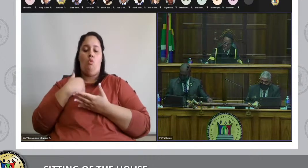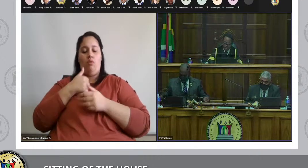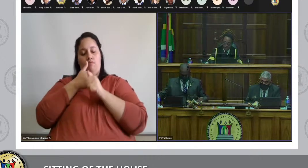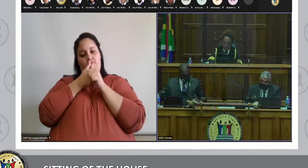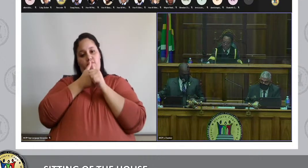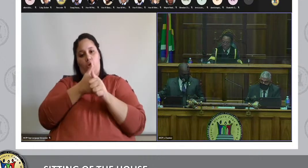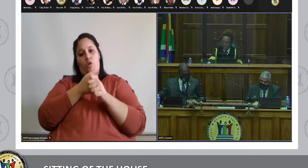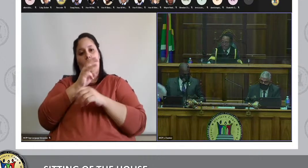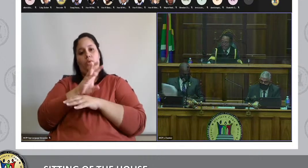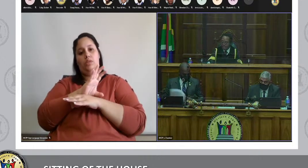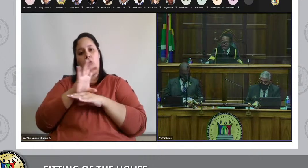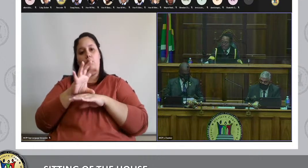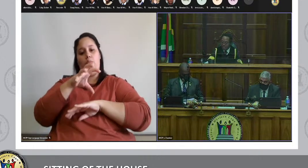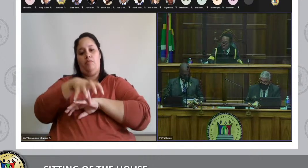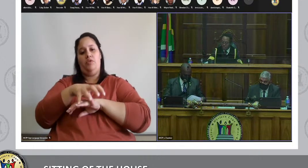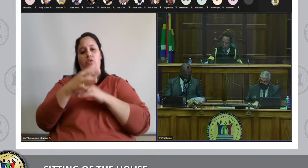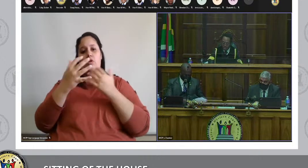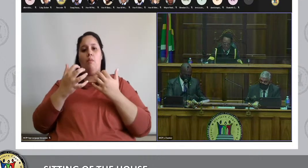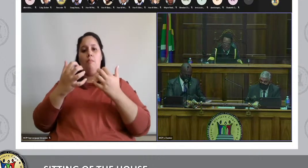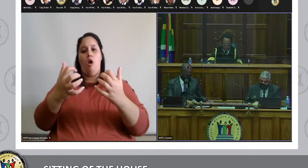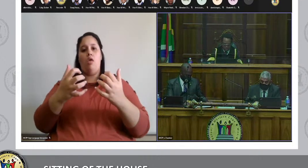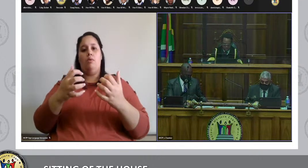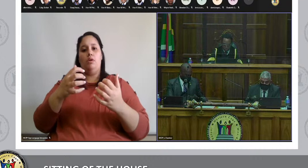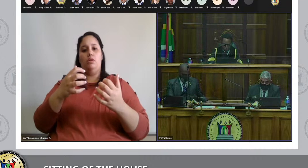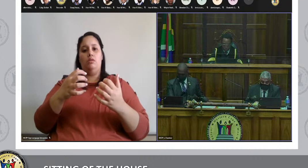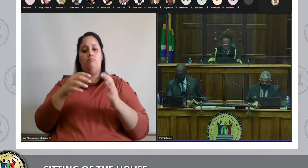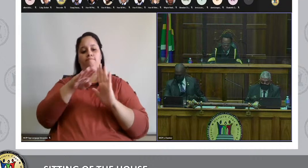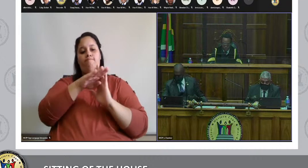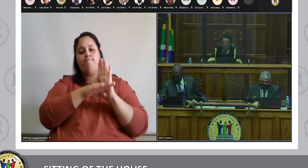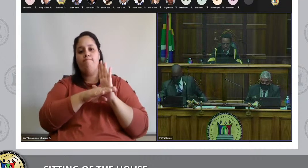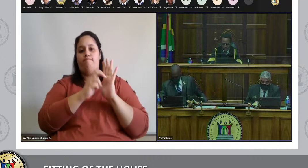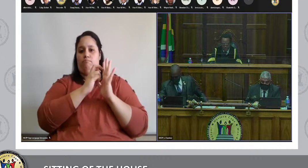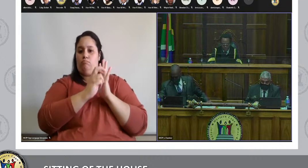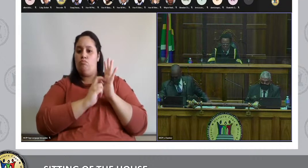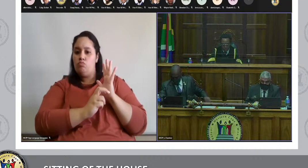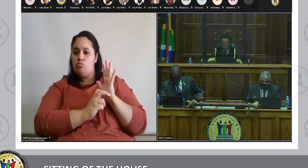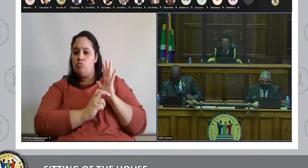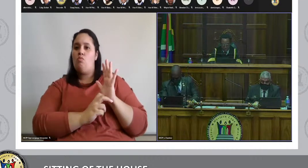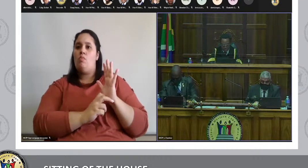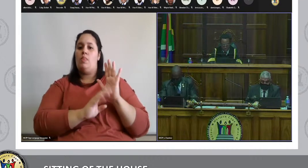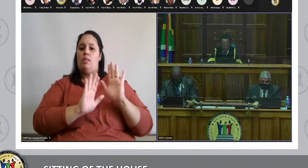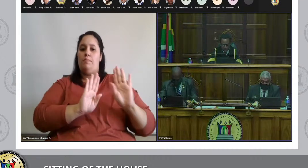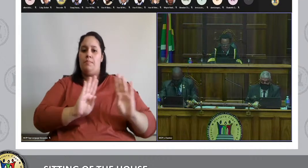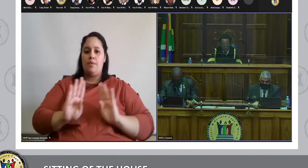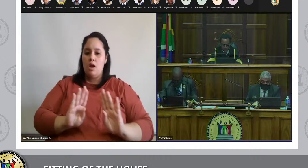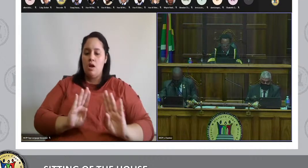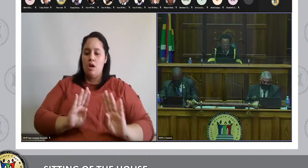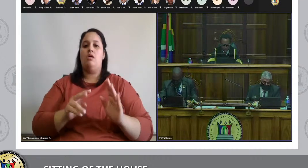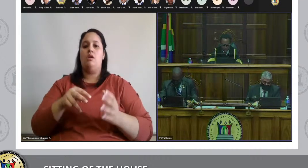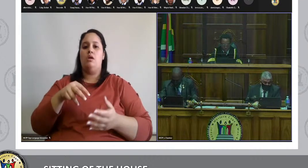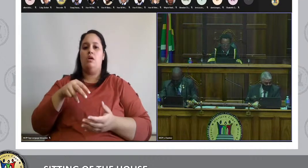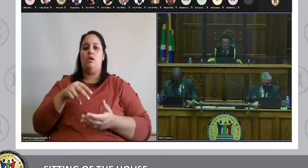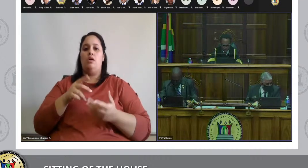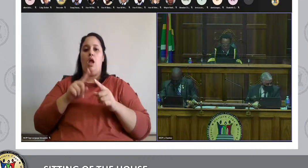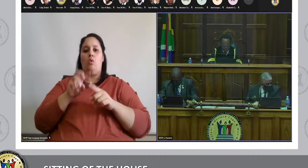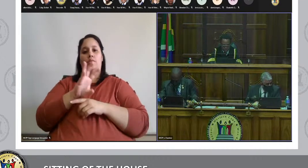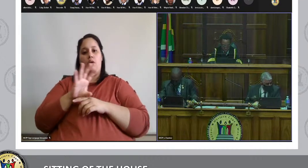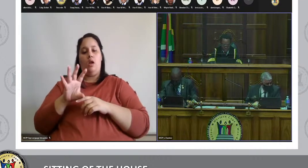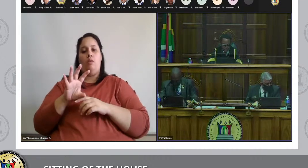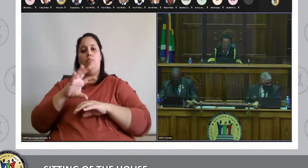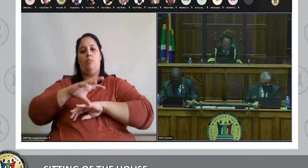Cape Provincial Parliament consistent with the rules of order, which is our standing rules, and the Western Cape